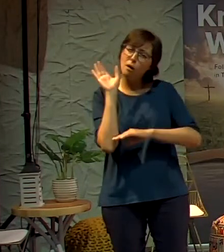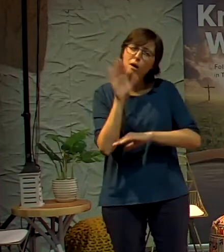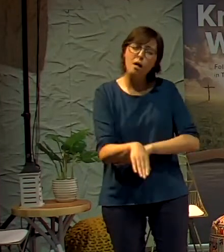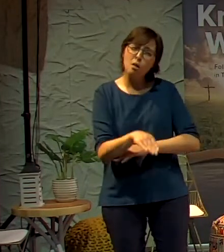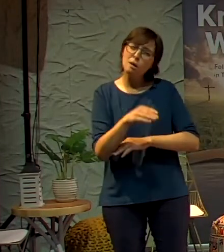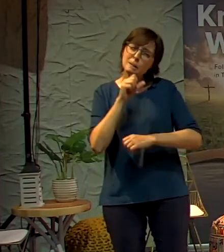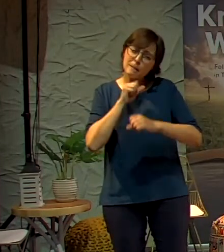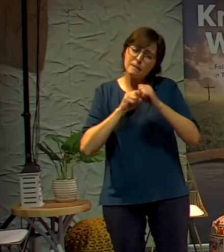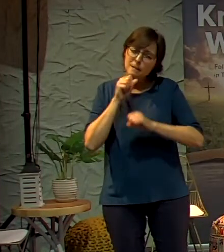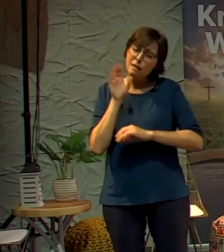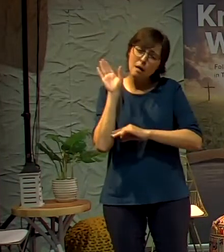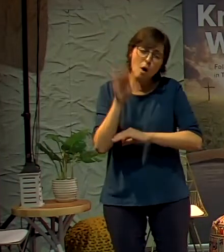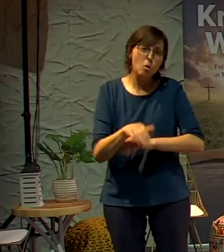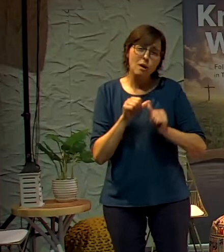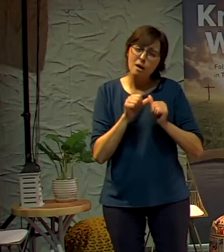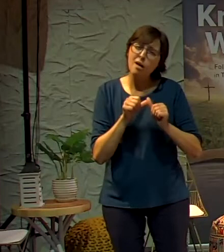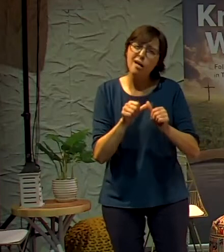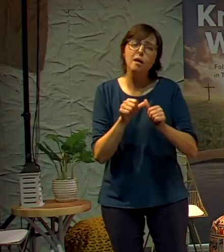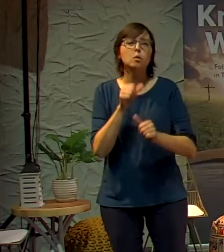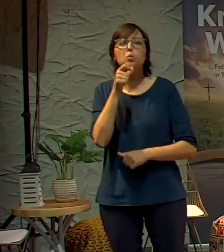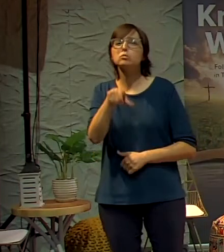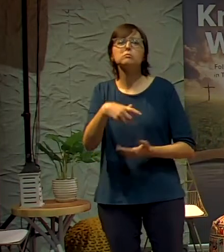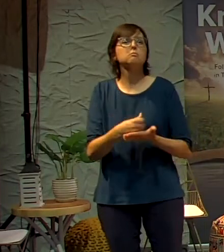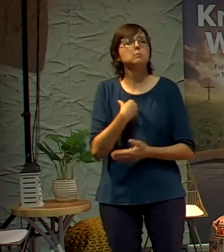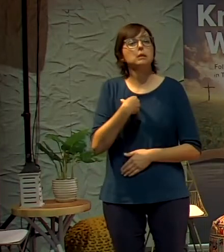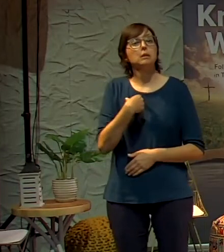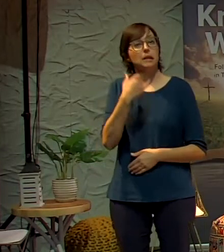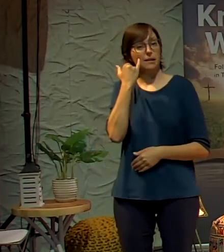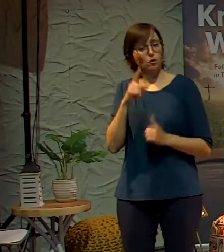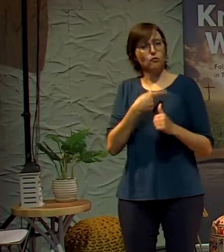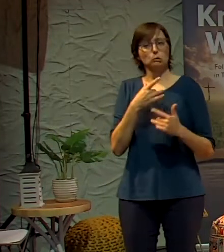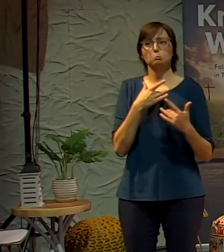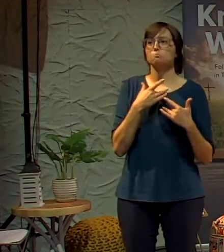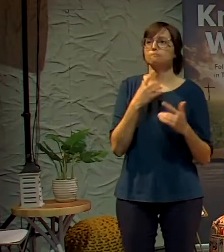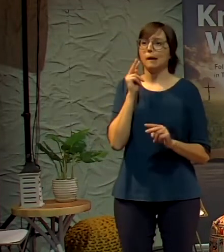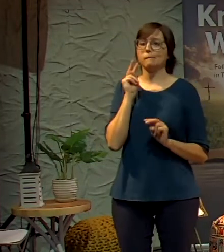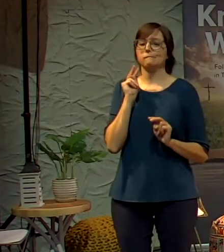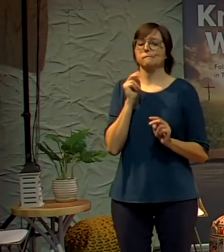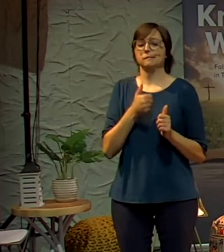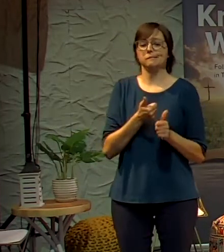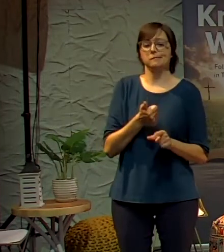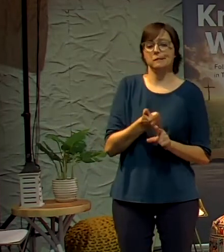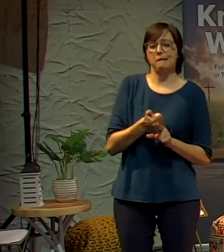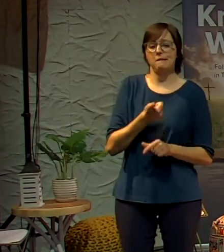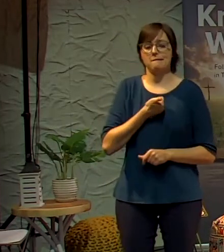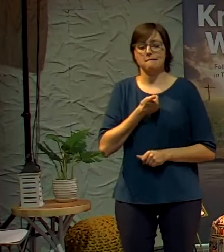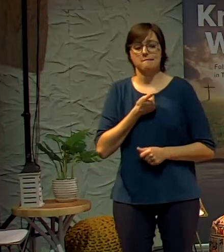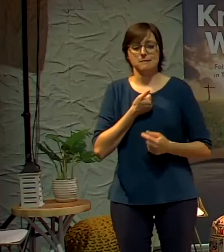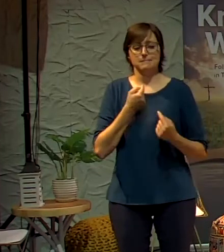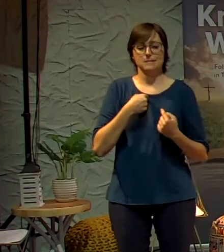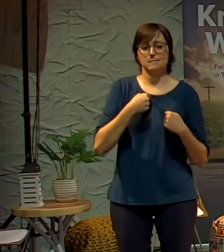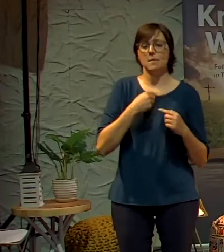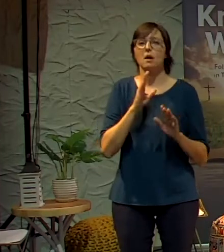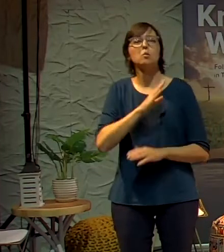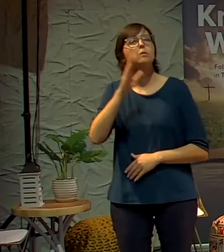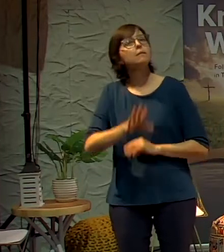thin, you don't deserve me. If your first concern is to look after yourself, you'll never find yourself. But if you forget